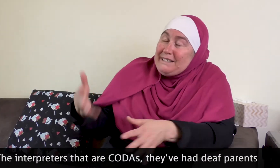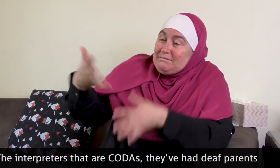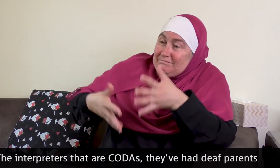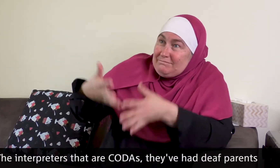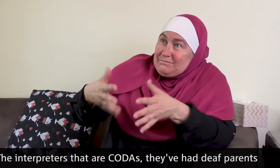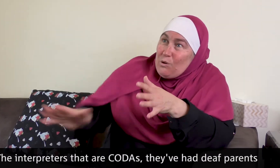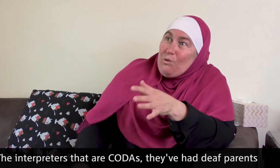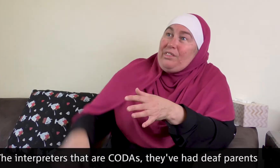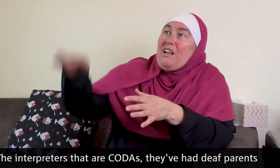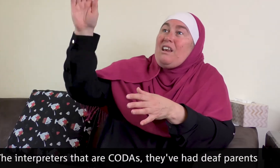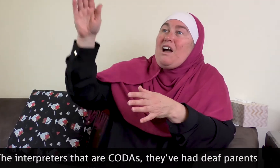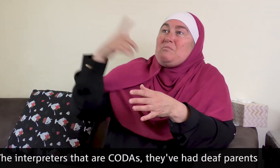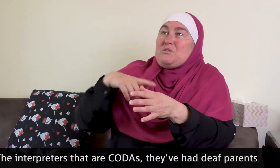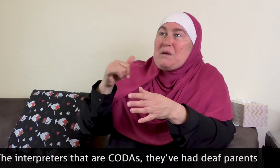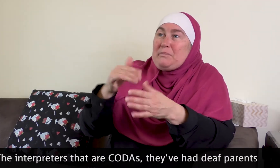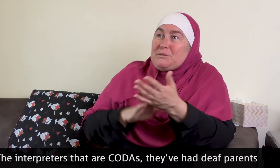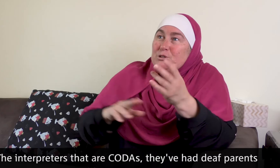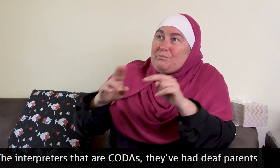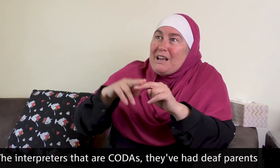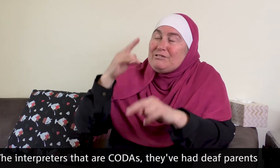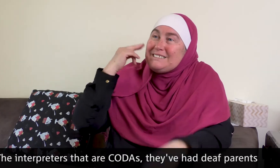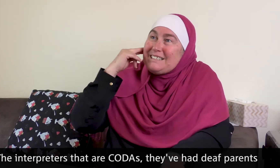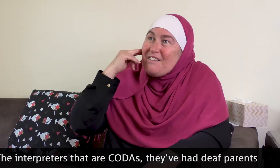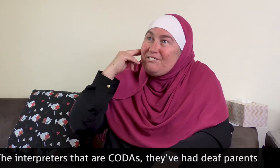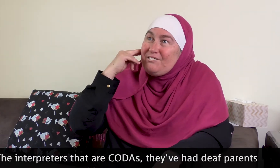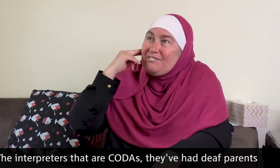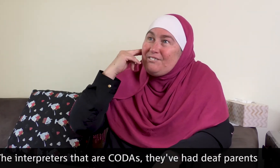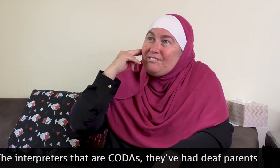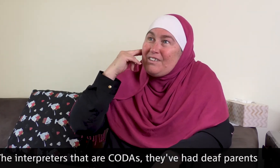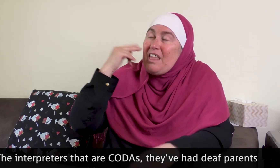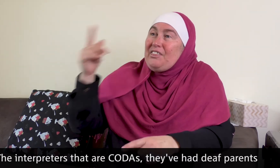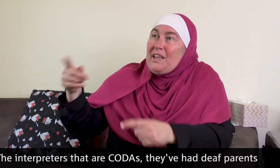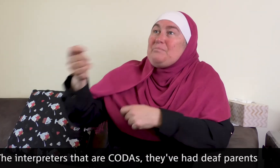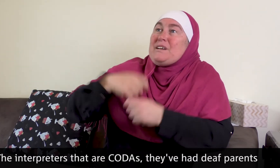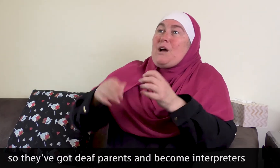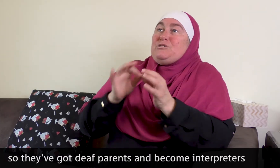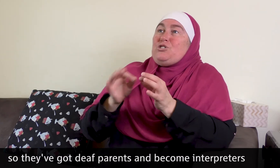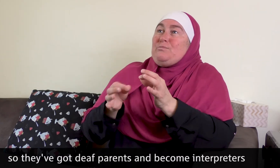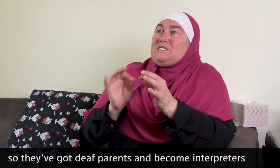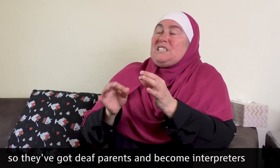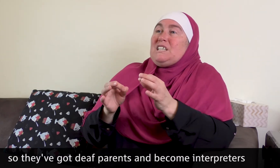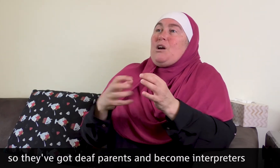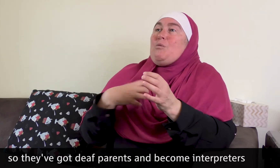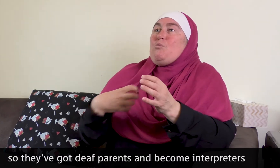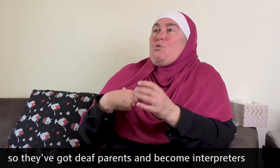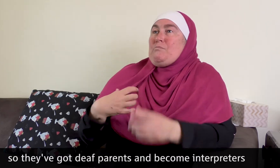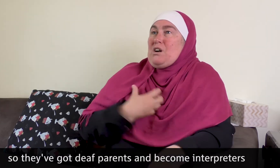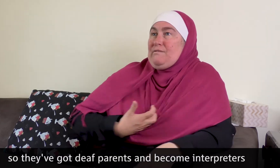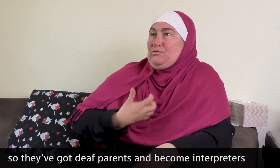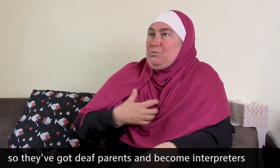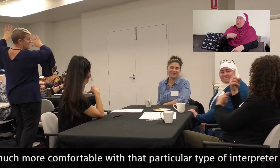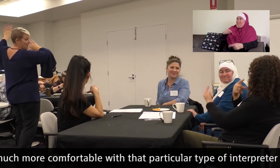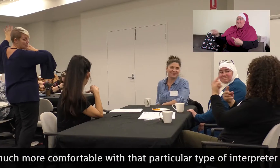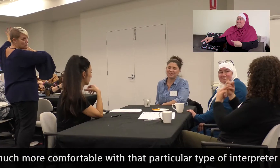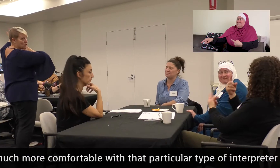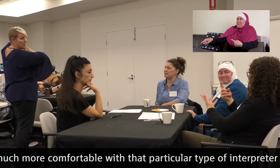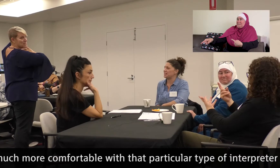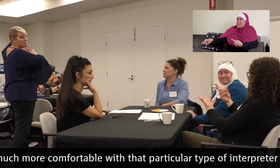The interpreters that are coders, they've had deaf parents, they've got deaf parents, and become interpreters. I am much more